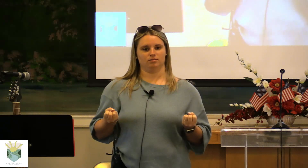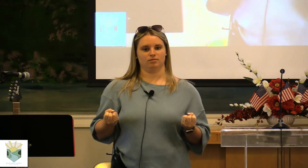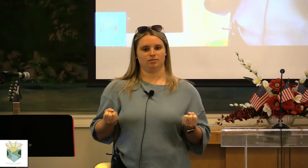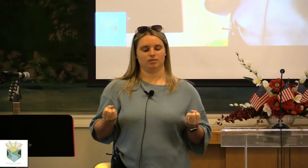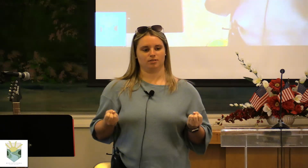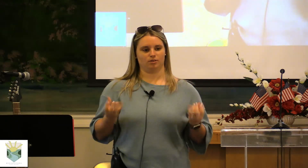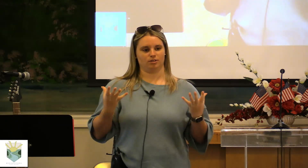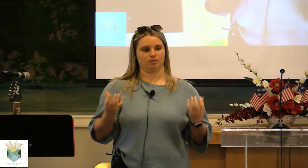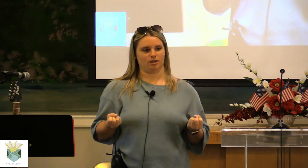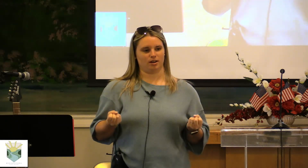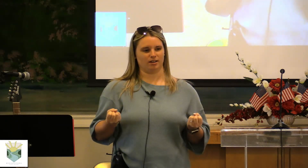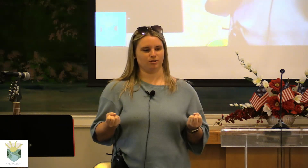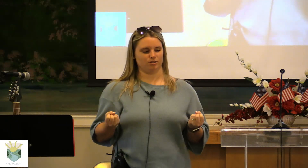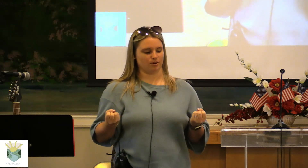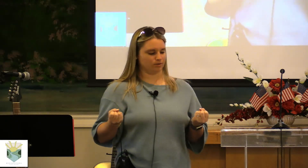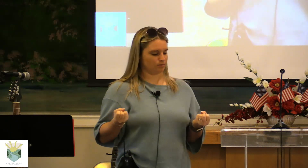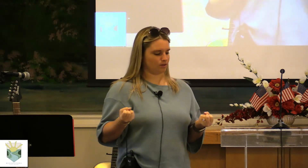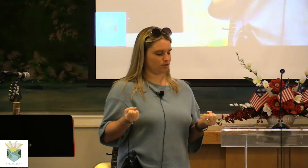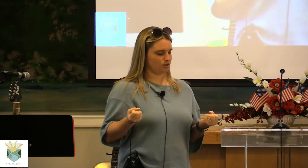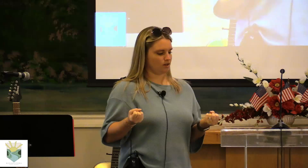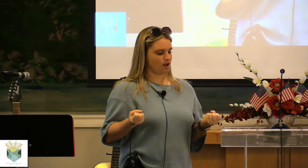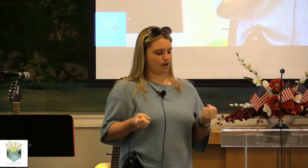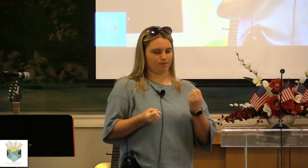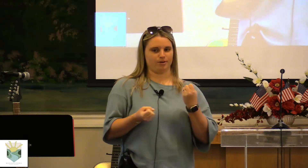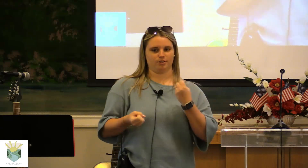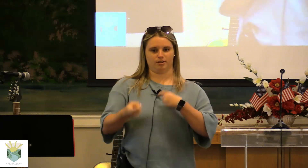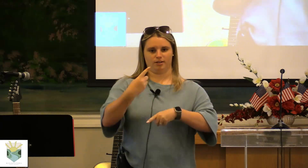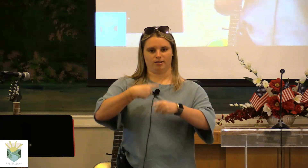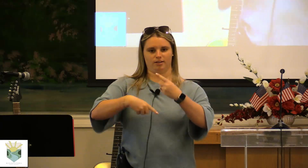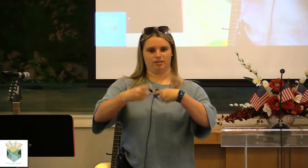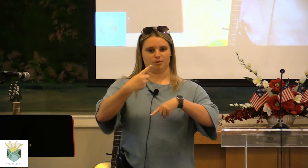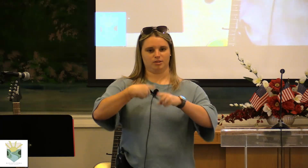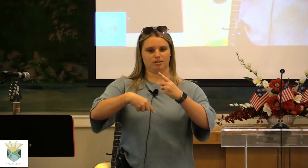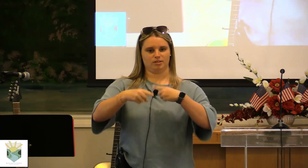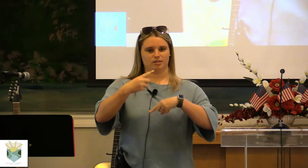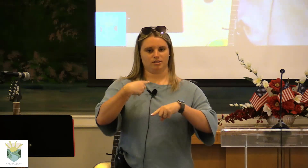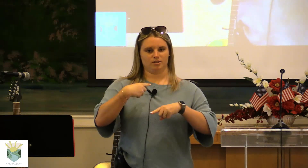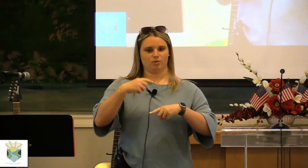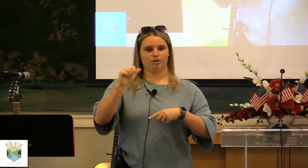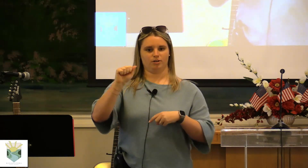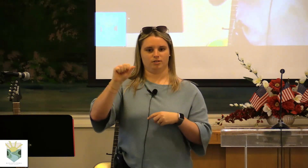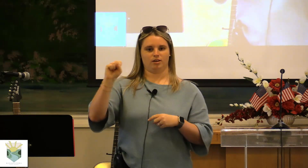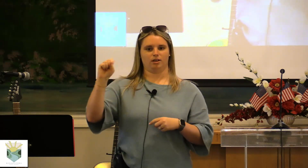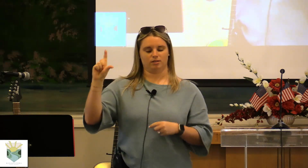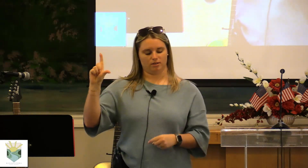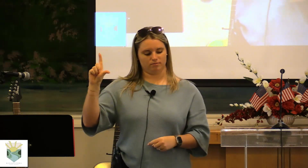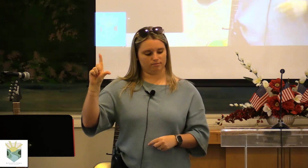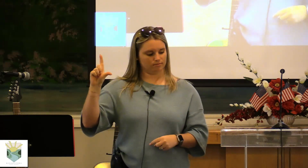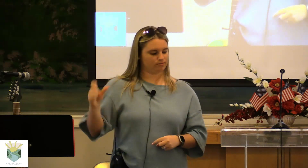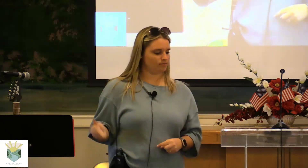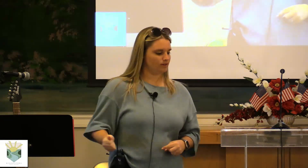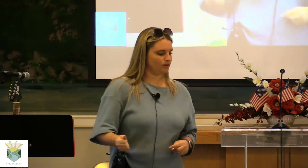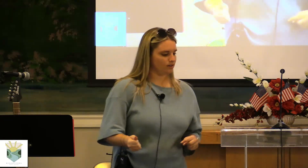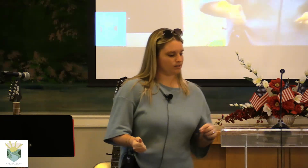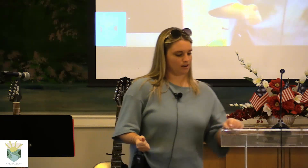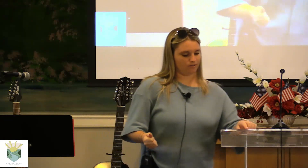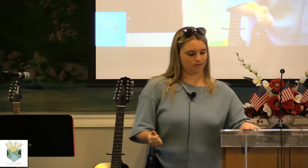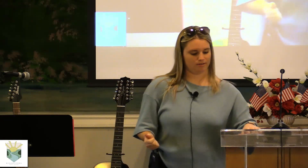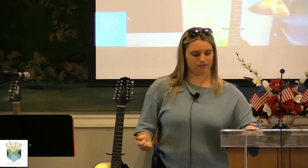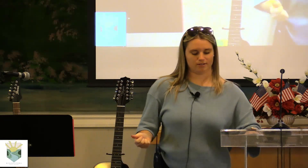This is also sign. I don't use that one as much. I personally like this one. Or you can say ASL. So there's some